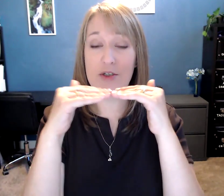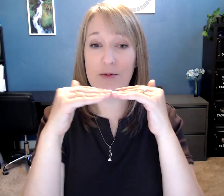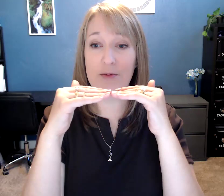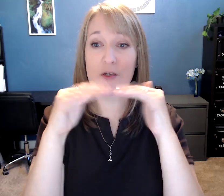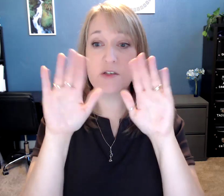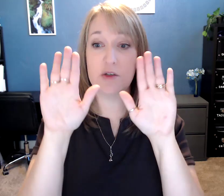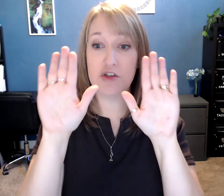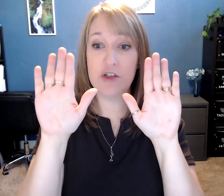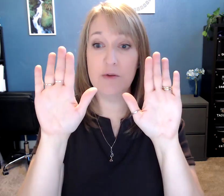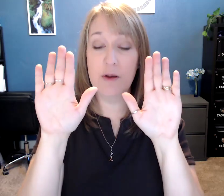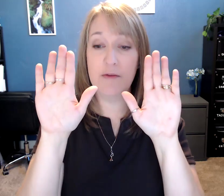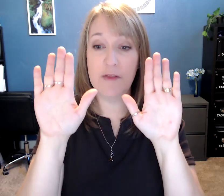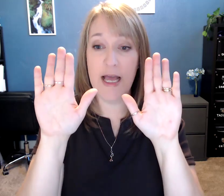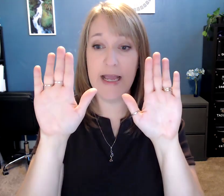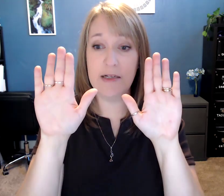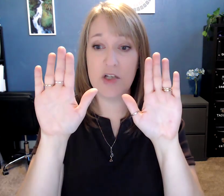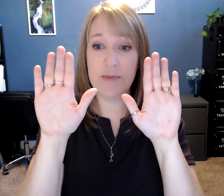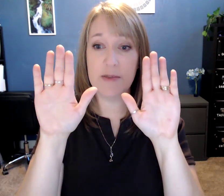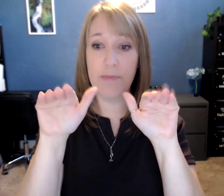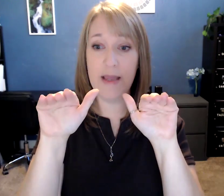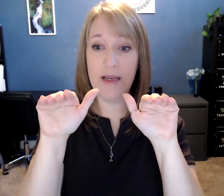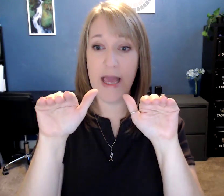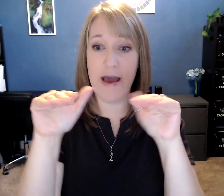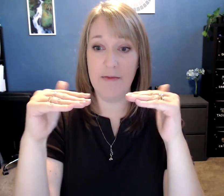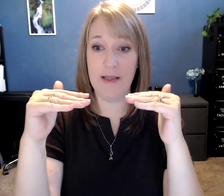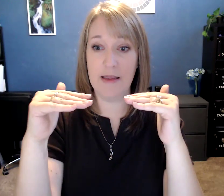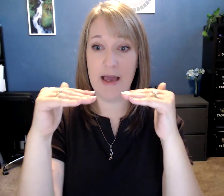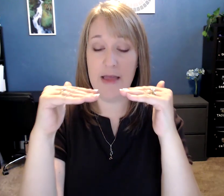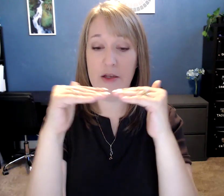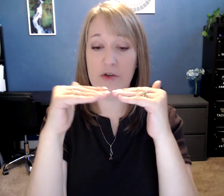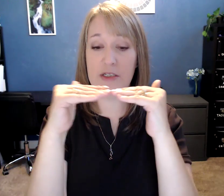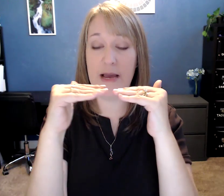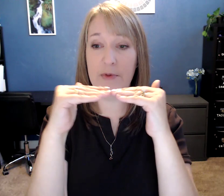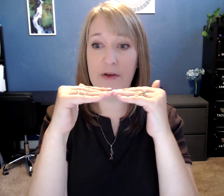2. So it's 2 flat hand shapes bent in half like that, and then you just tap your fingers